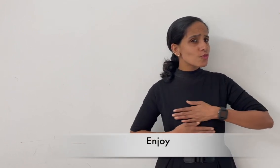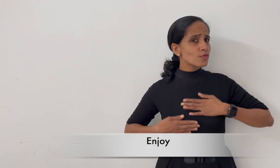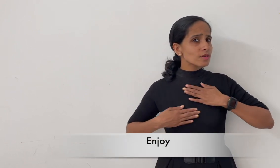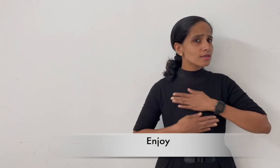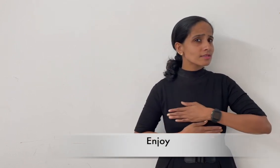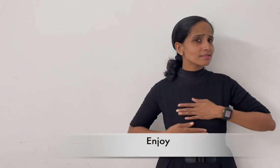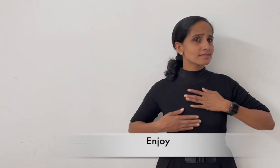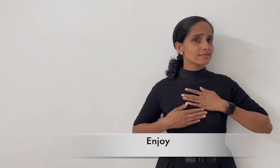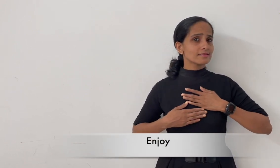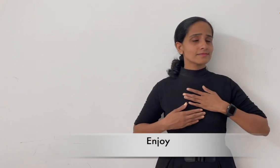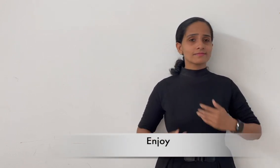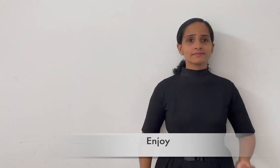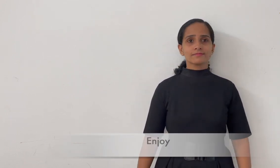enjoy.